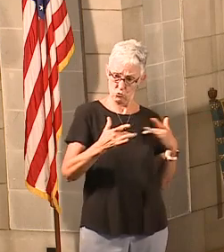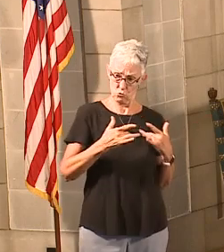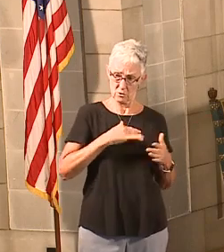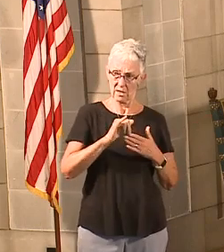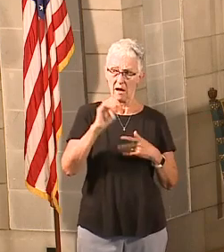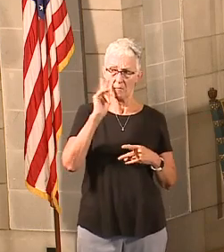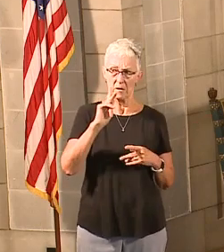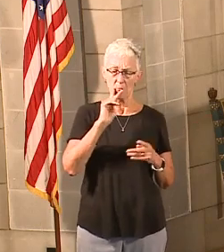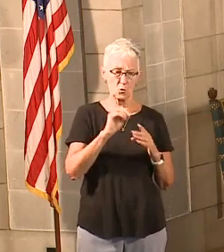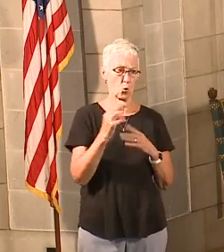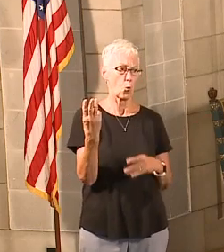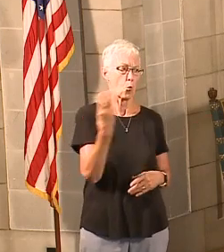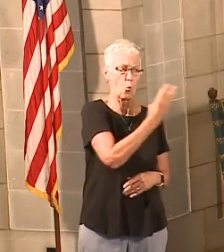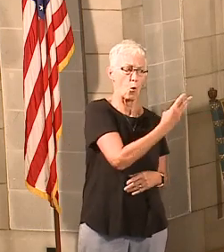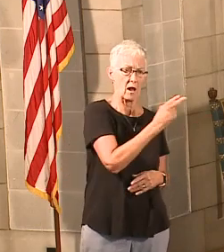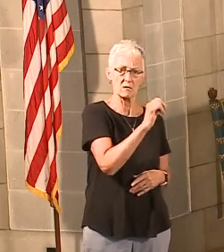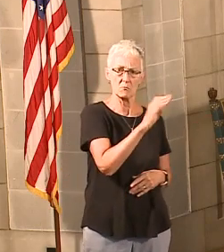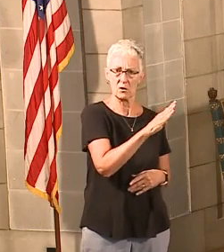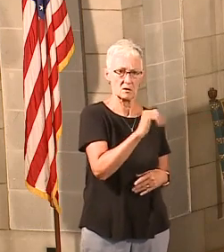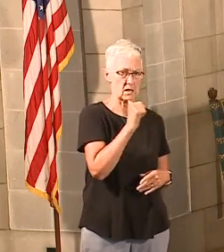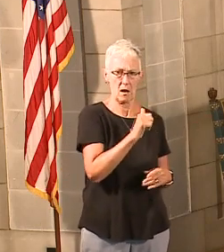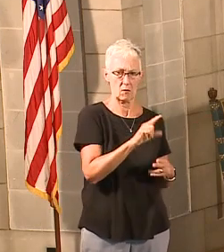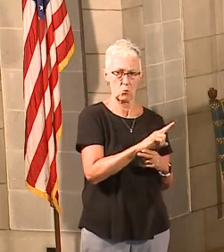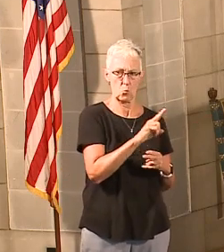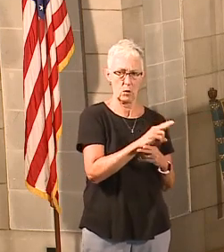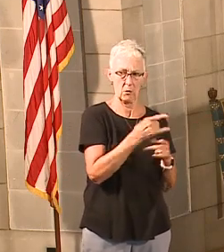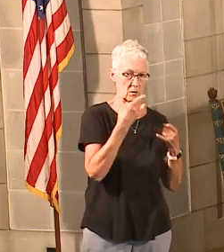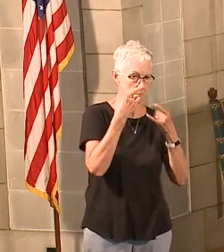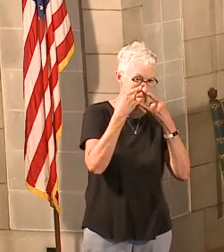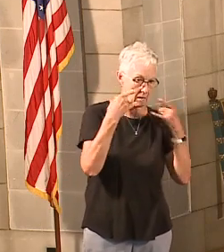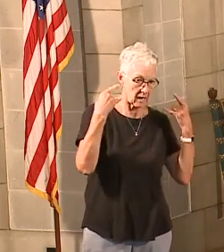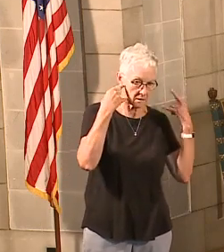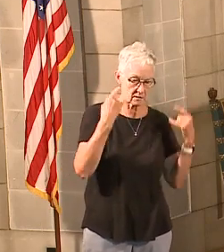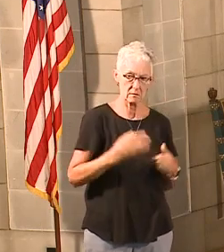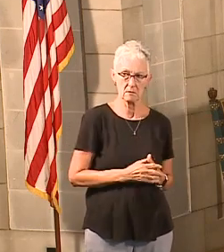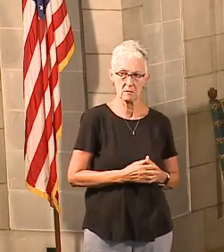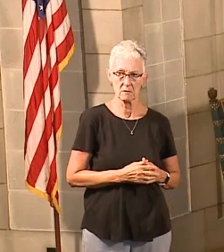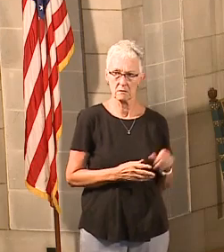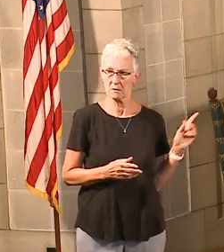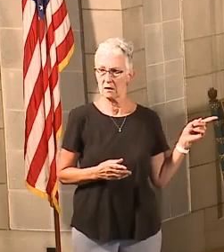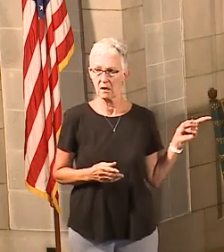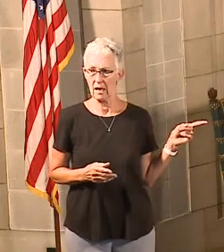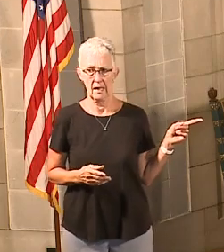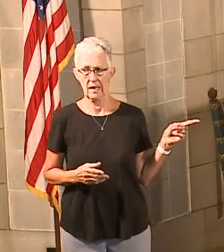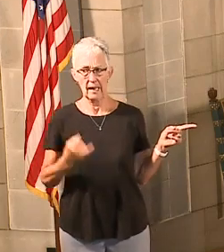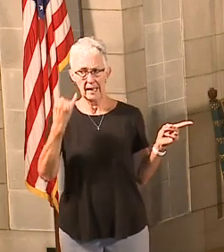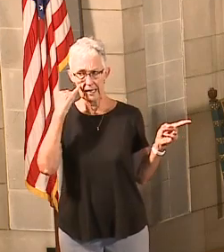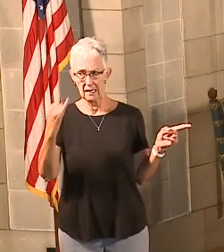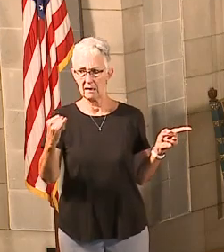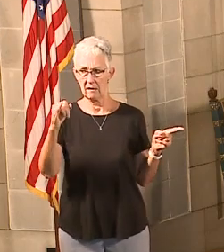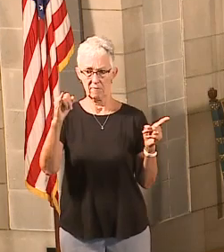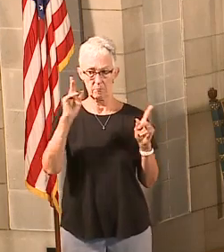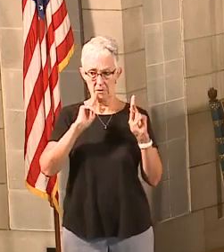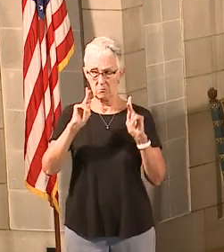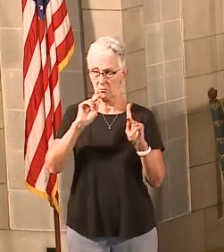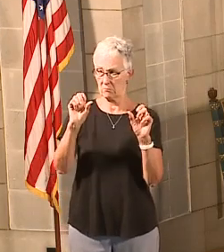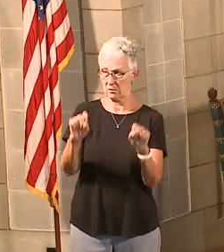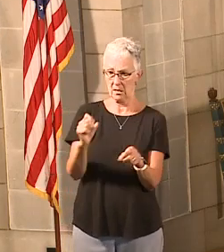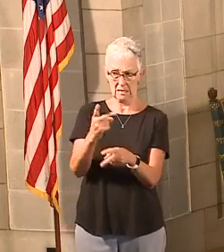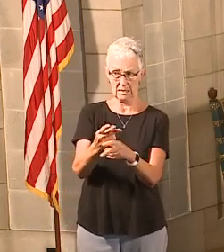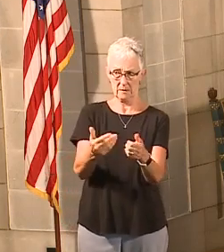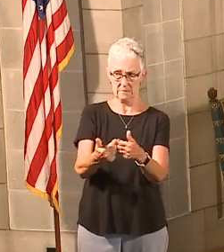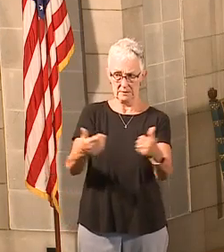not wearing masks with regular frequency. And again, if you can maintain that 6-foot distance between you and other people, you don't necessarily have to have a